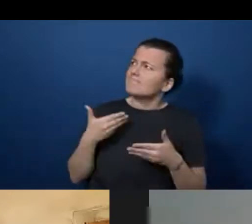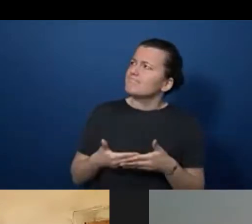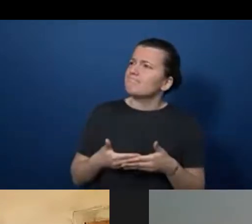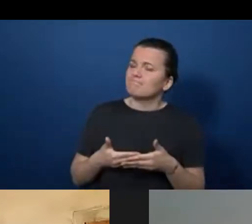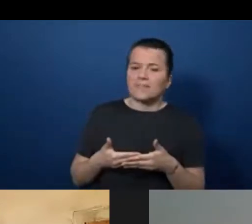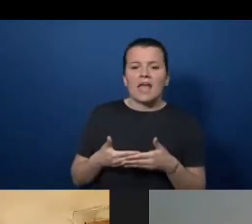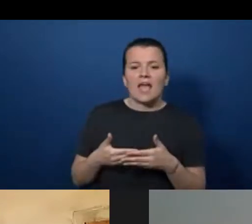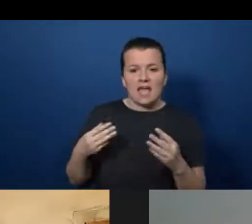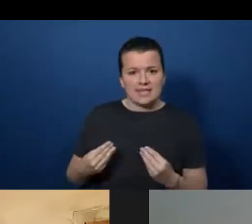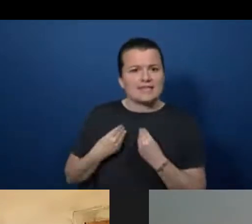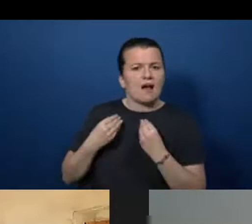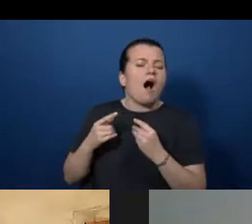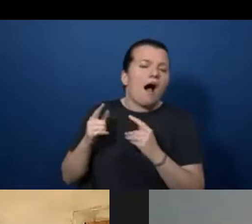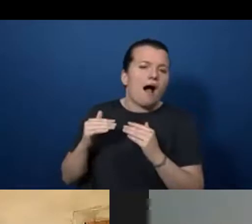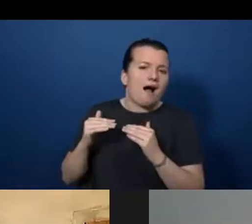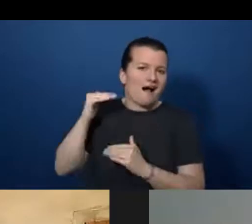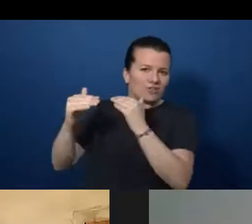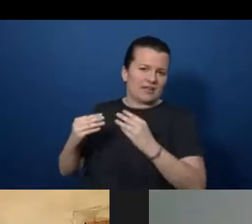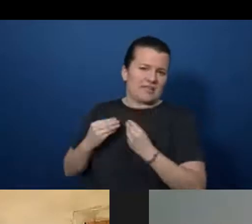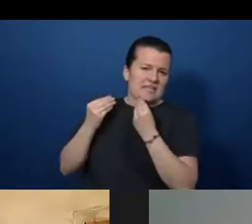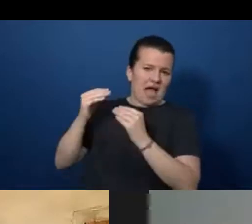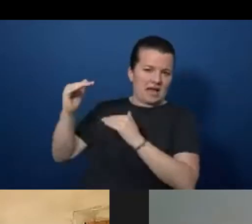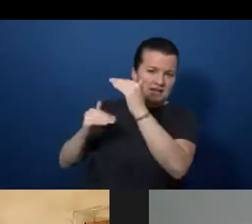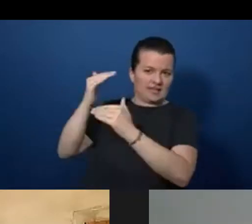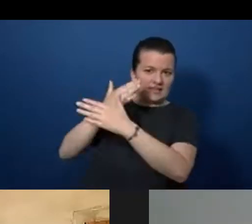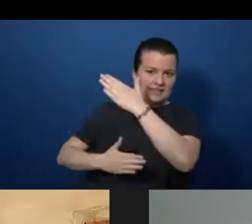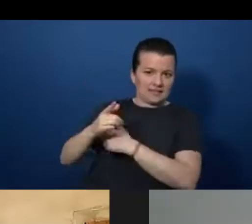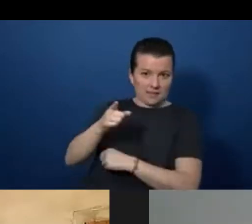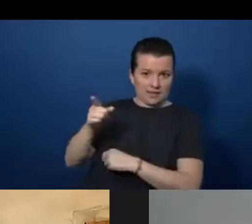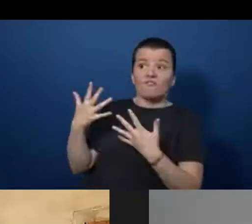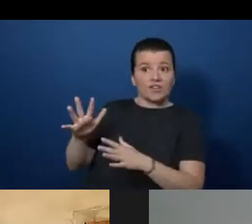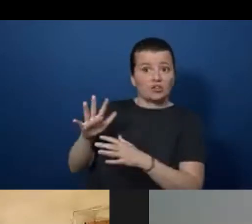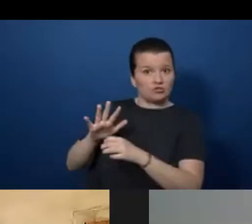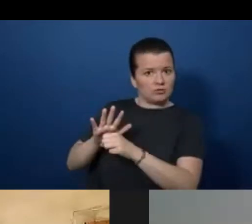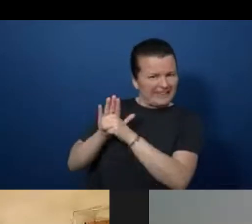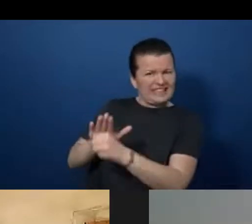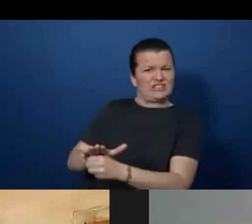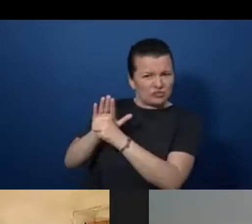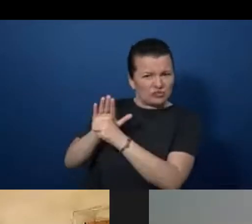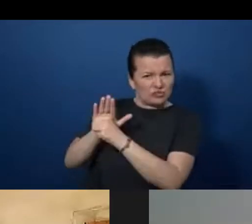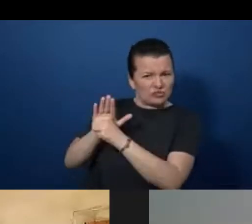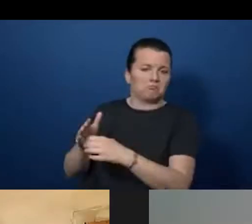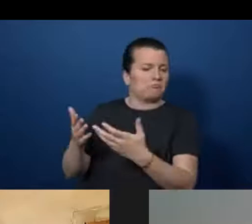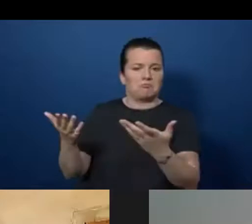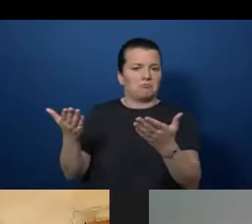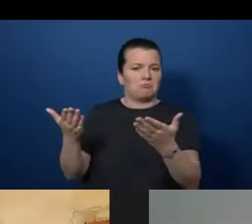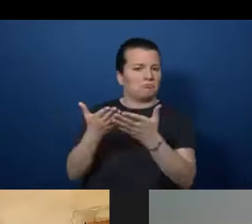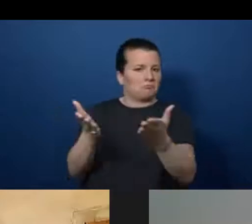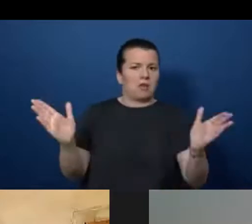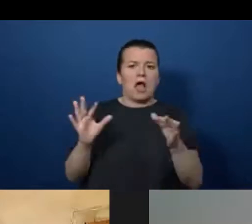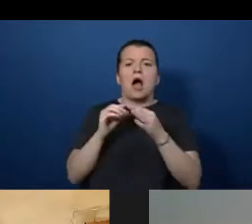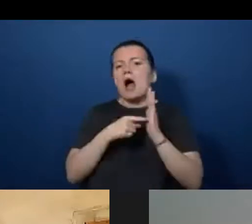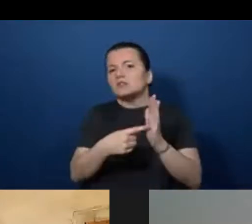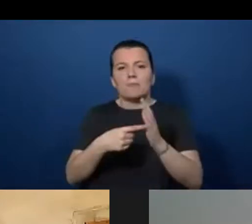young adults with disability around experiences of discrimination in public places, and in particular in relation to